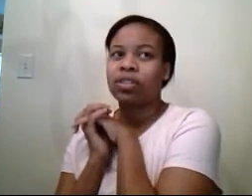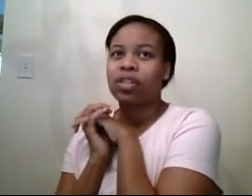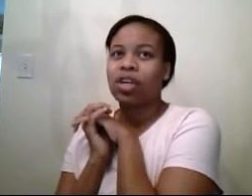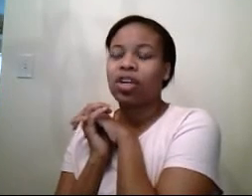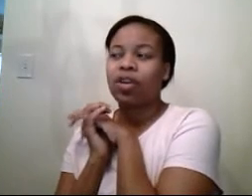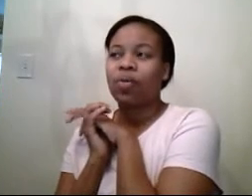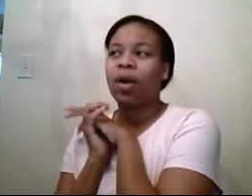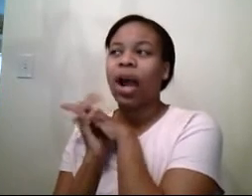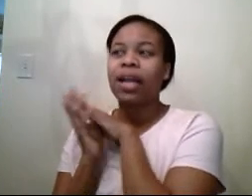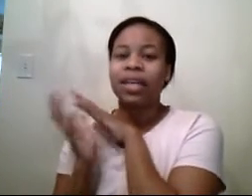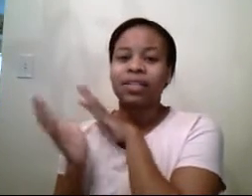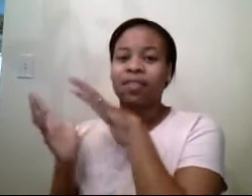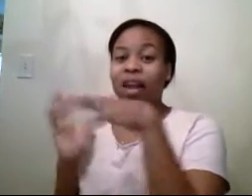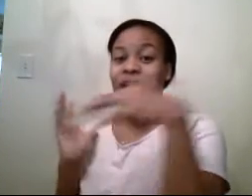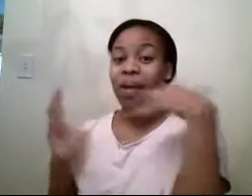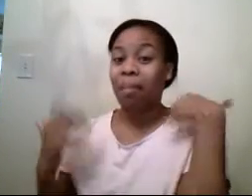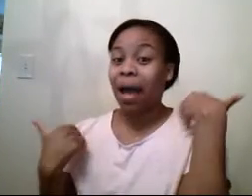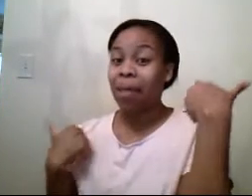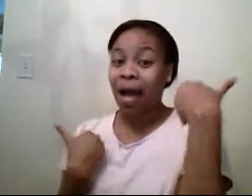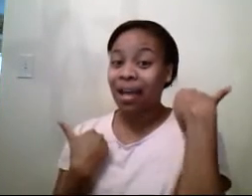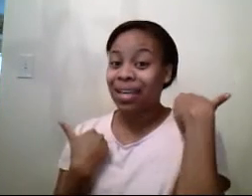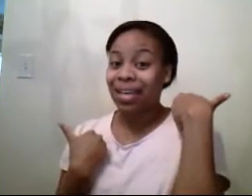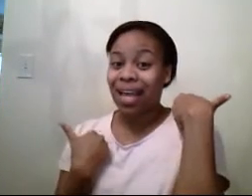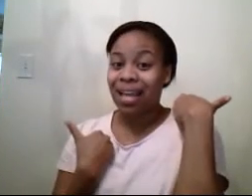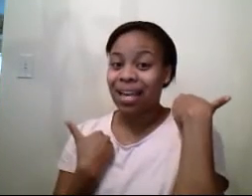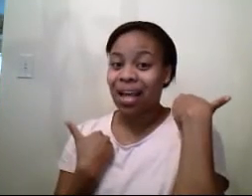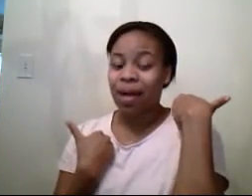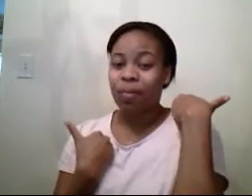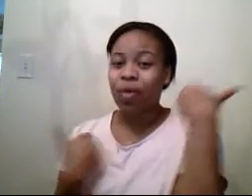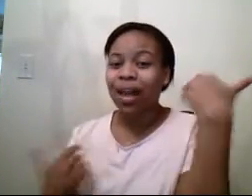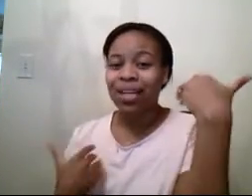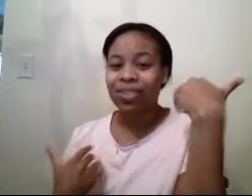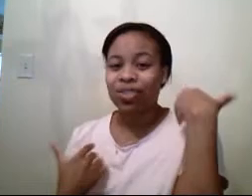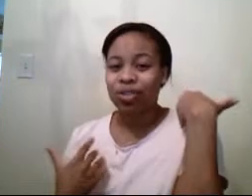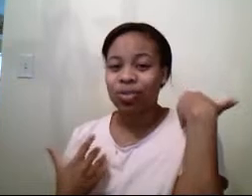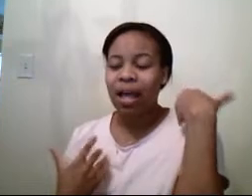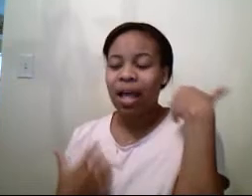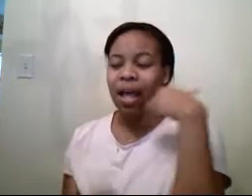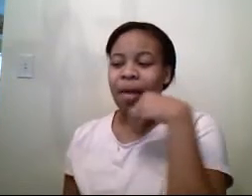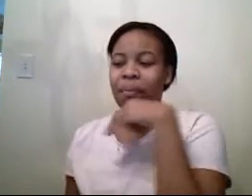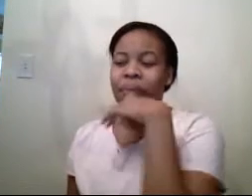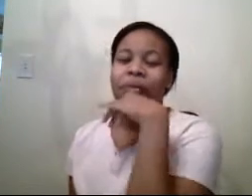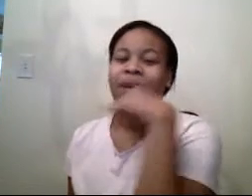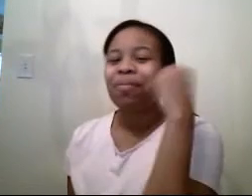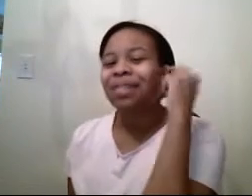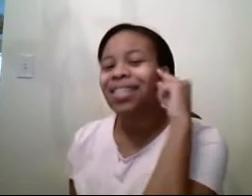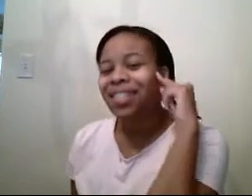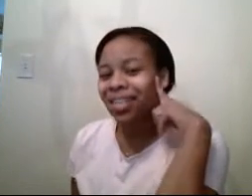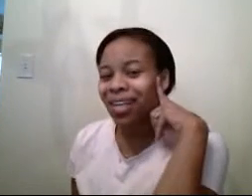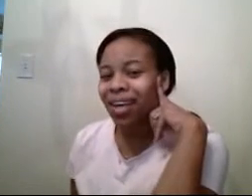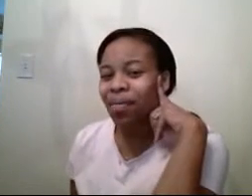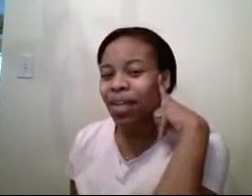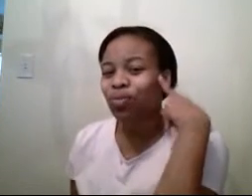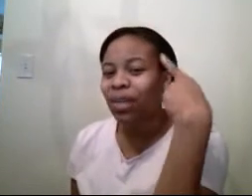just where I need to vary my body and what I need to do. But when I'm listening to him, it's